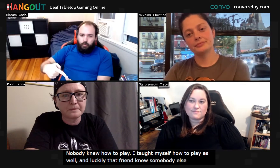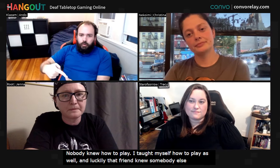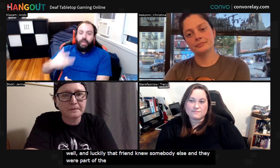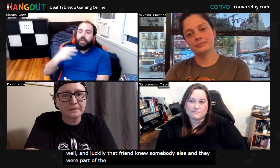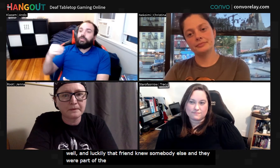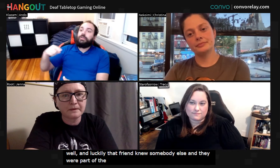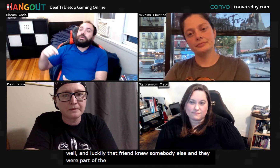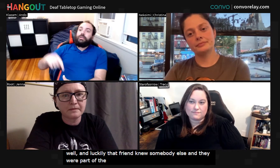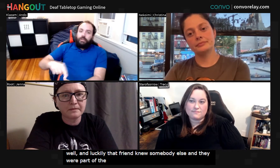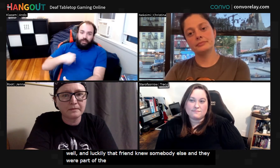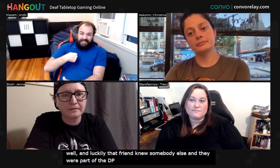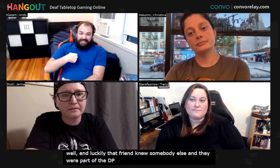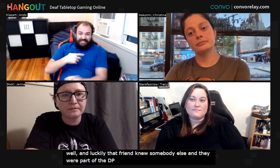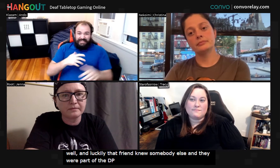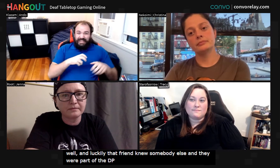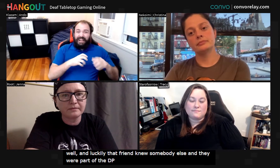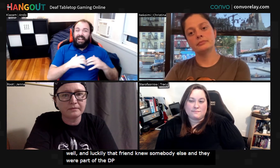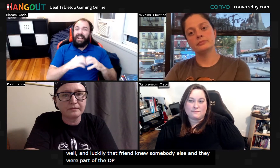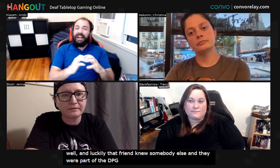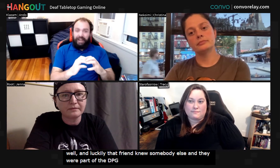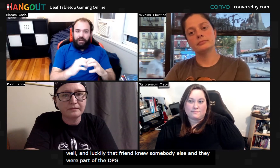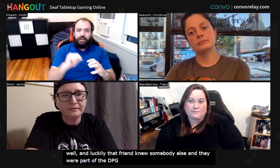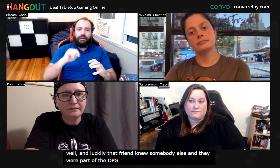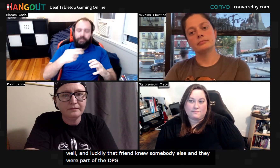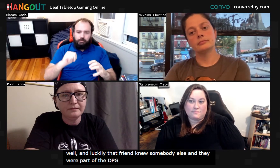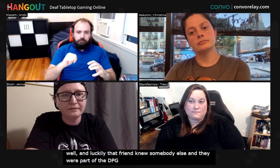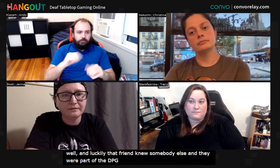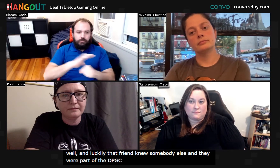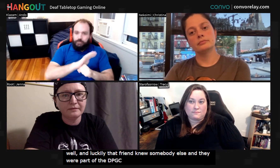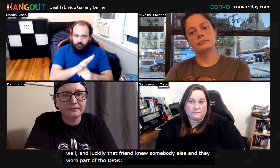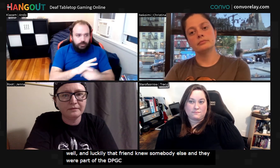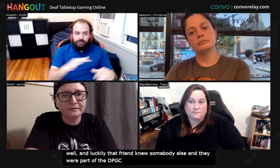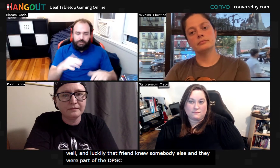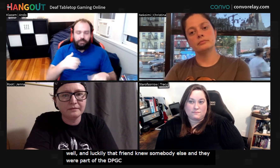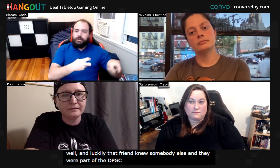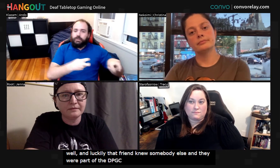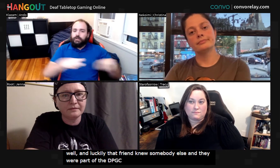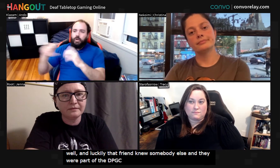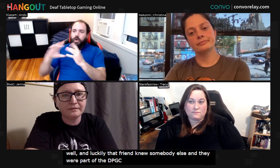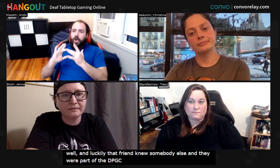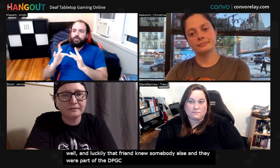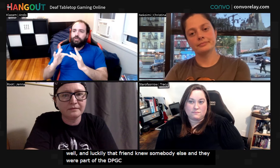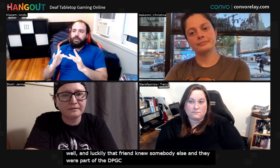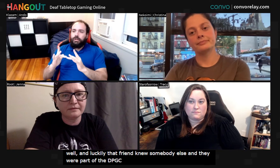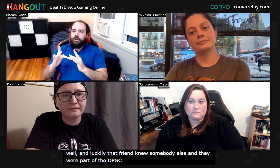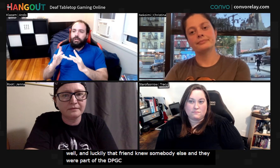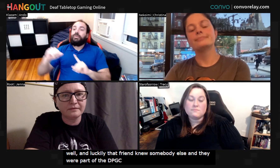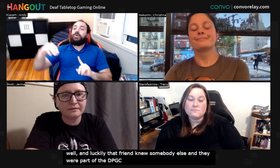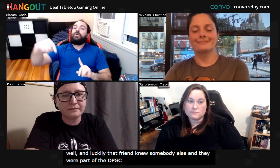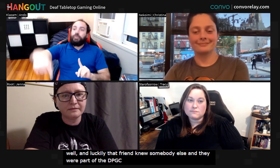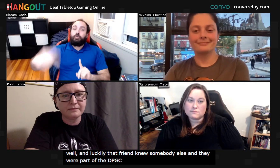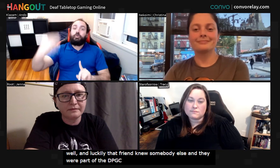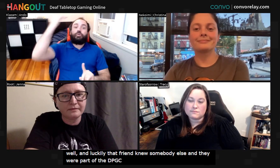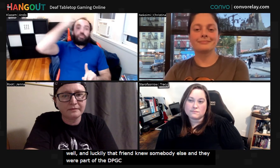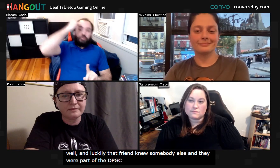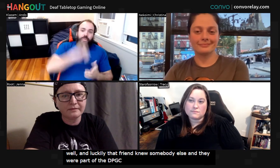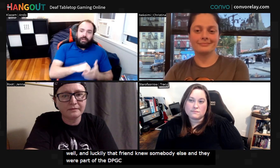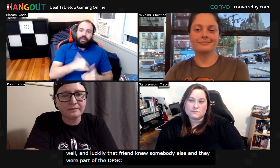Game Conference. So I got this going. Then COVID hit, so I jumped on the online. So this is